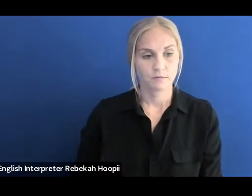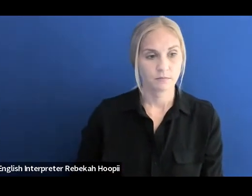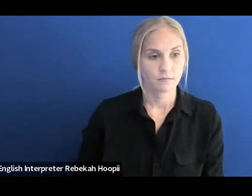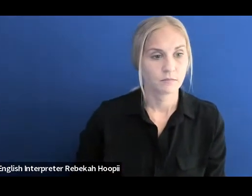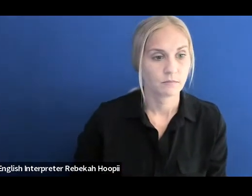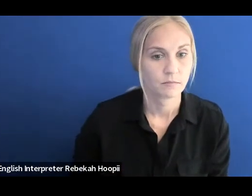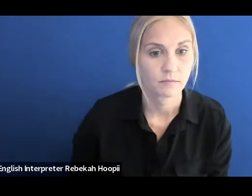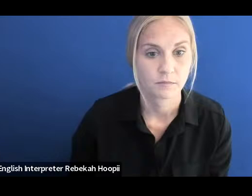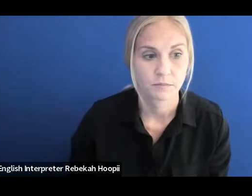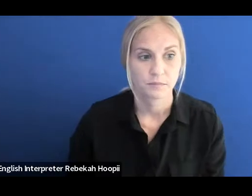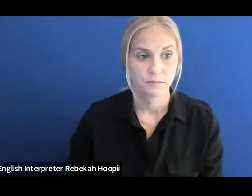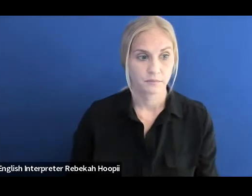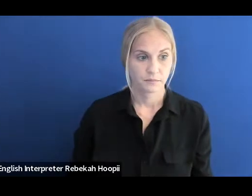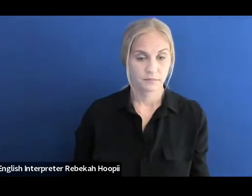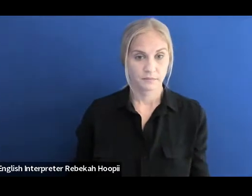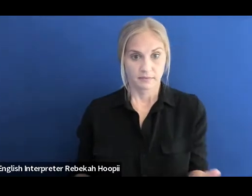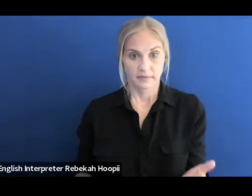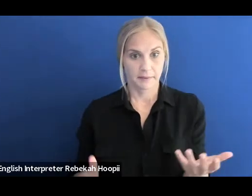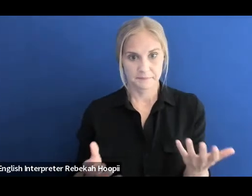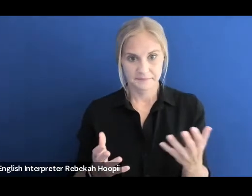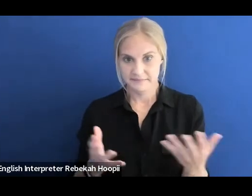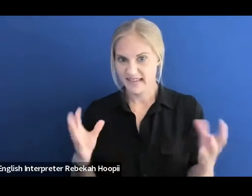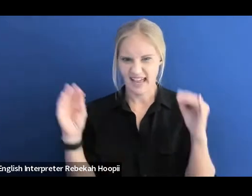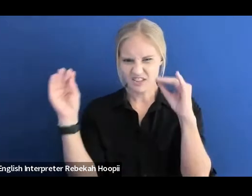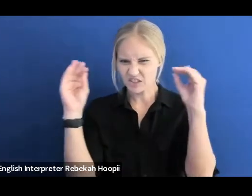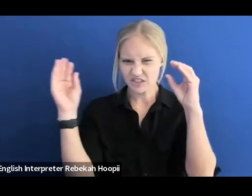I'm not going to refuse answering that.